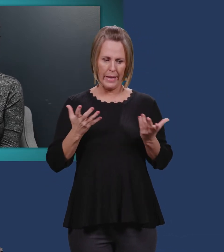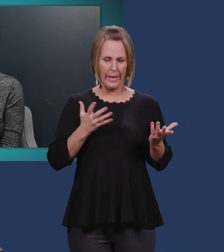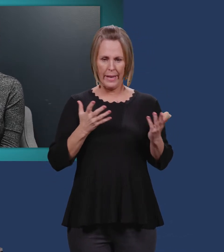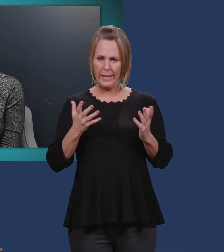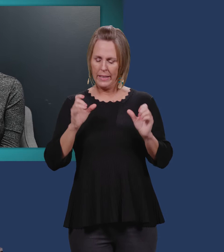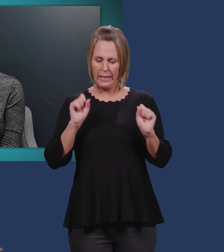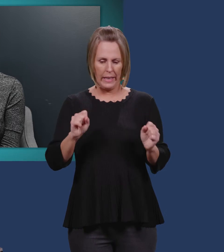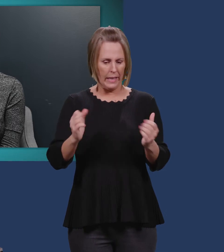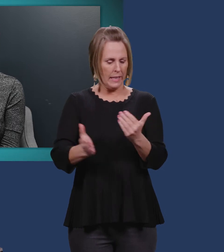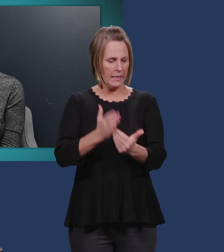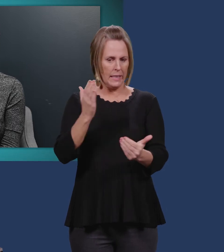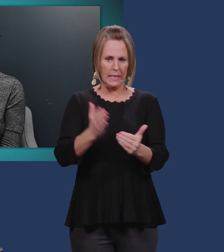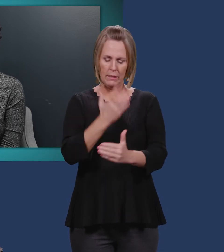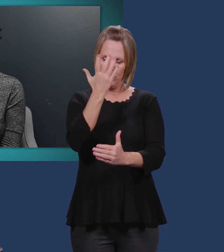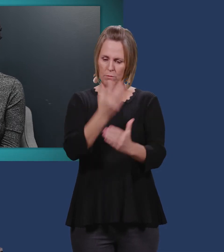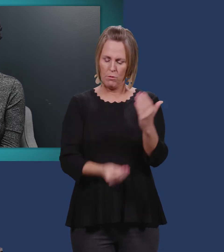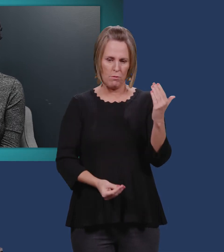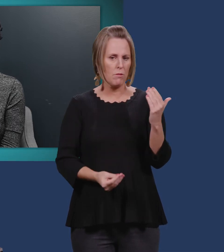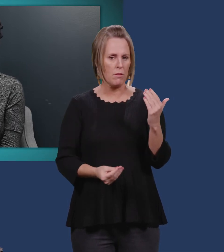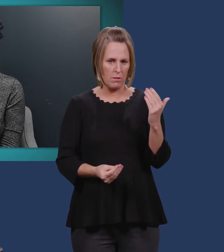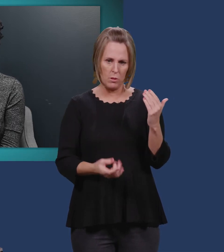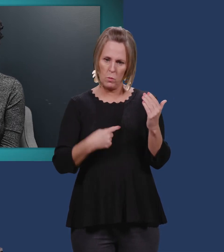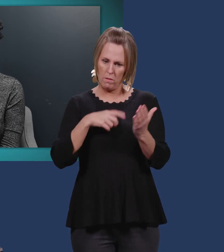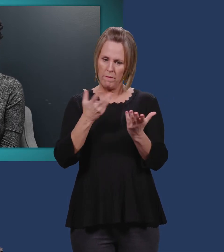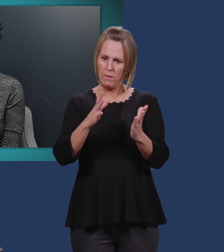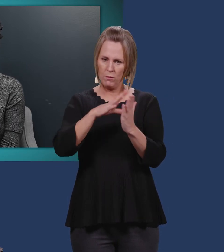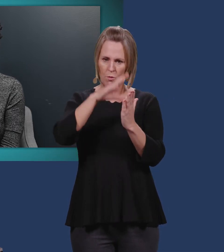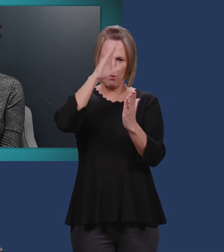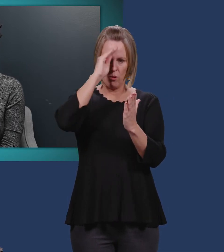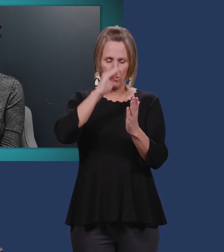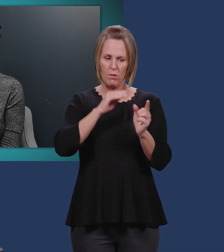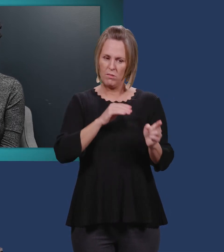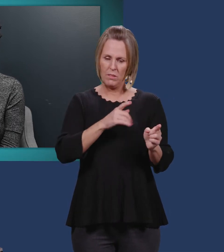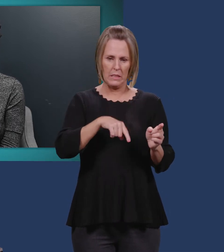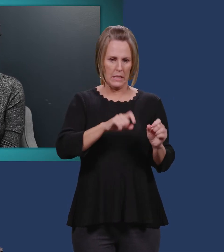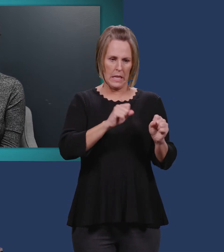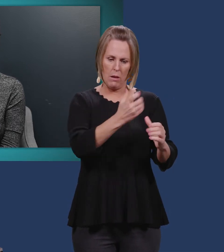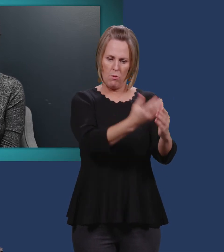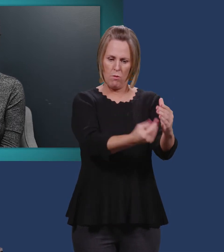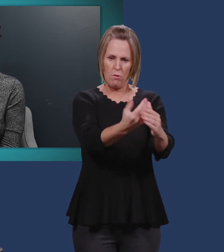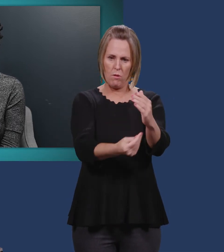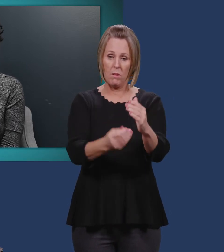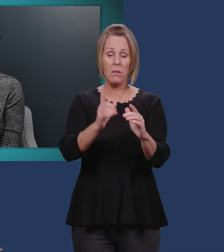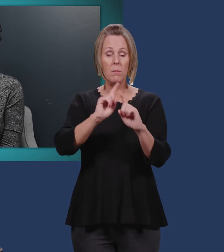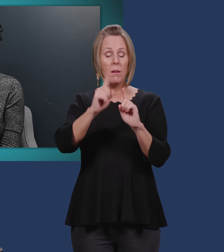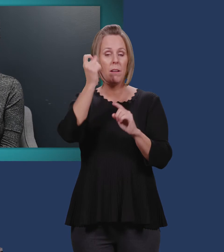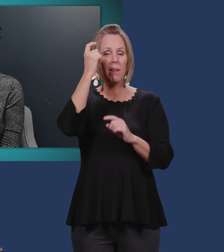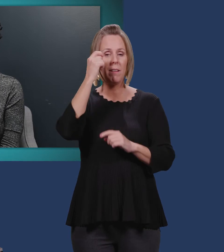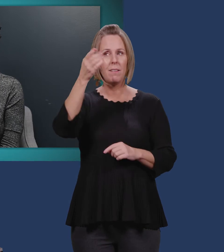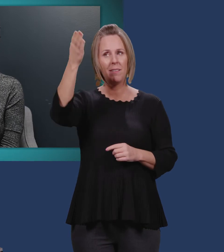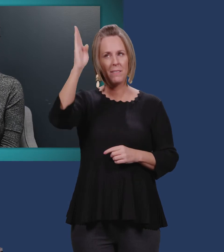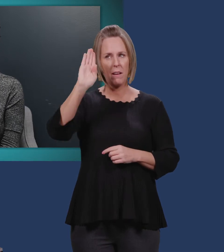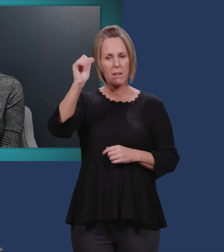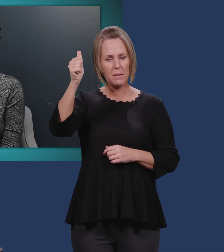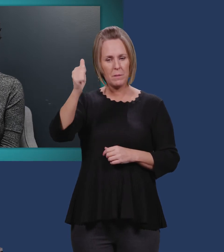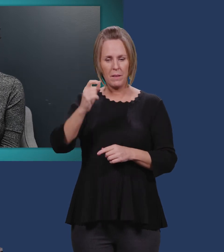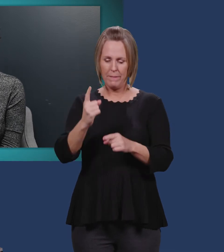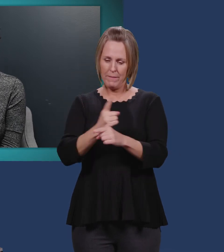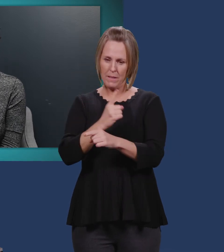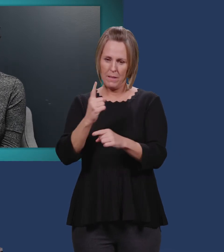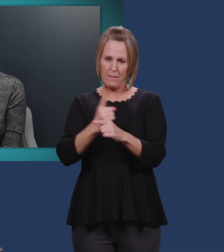be taken from us at any moment. But God is faithful to us, he provides for us, and he loves us. So he's never gonna leave us